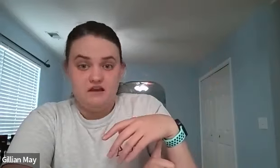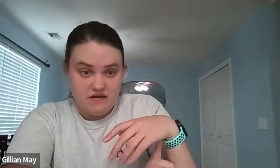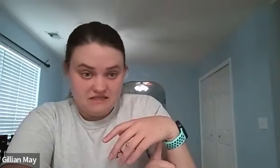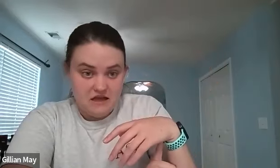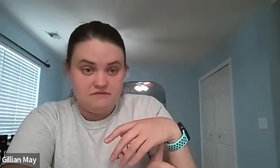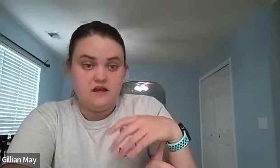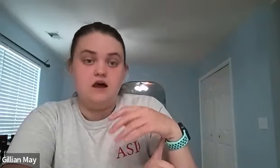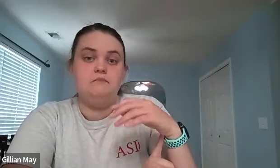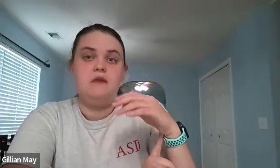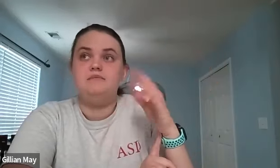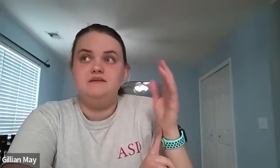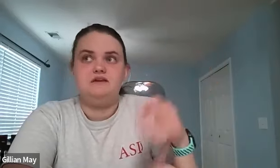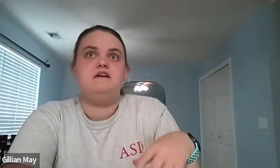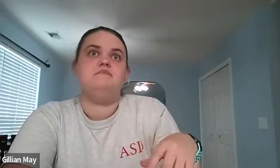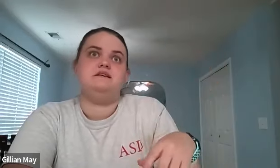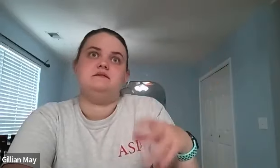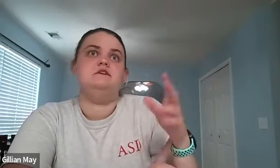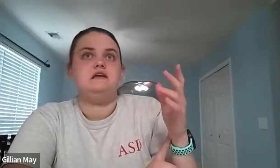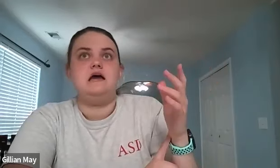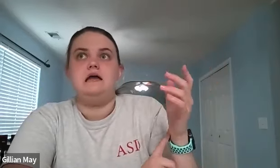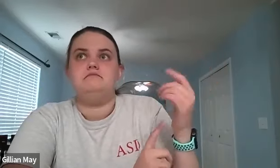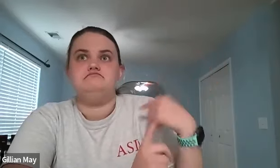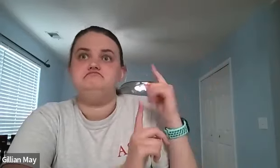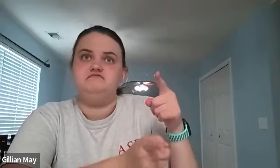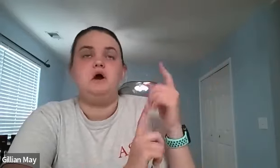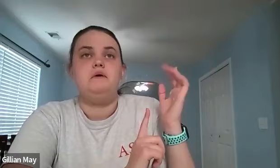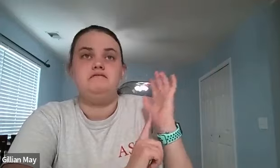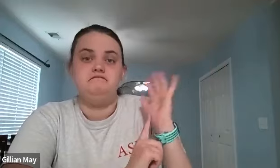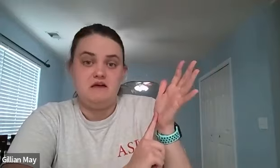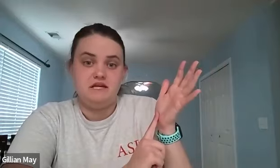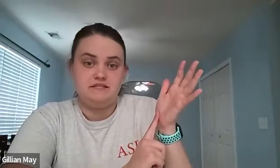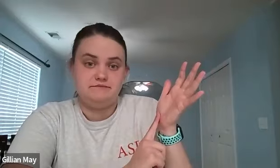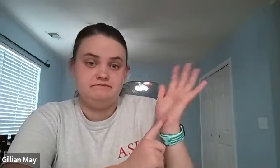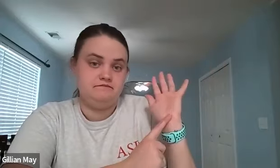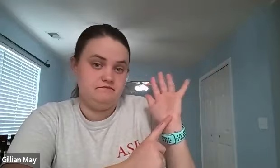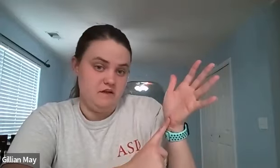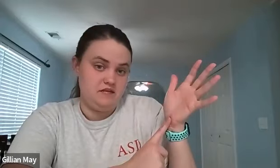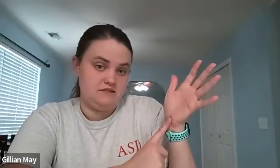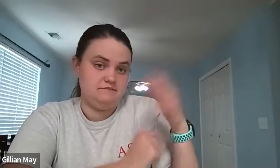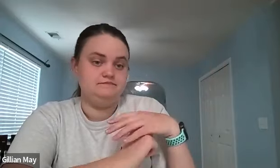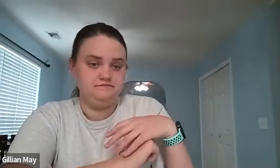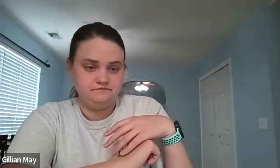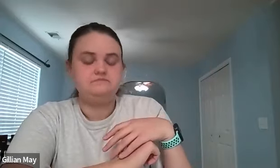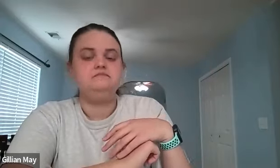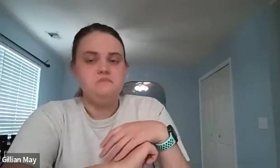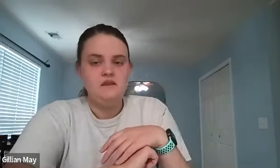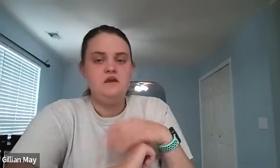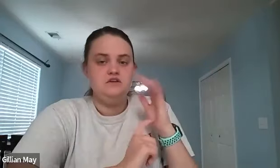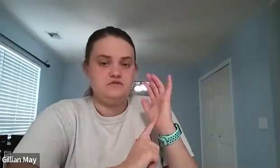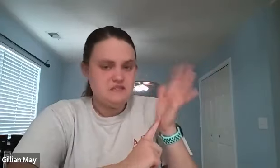minutes left. I'm leaving in 5 minutes. I would say going 5 minutes. 5 minutes. So this one's